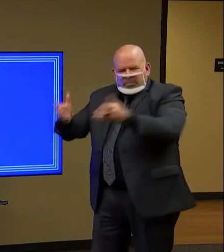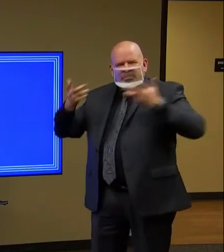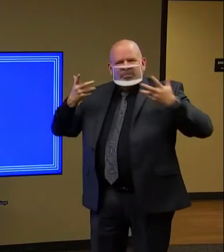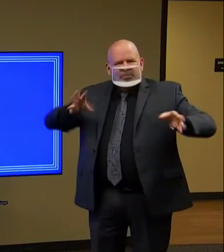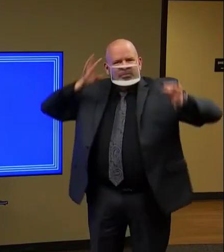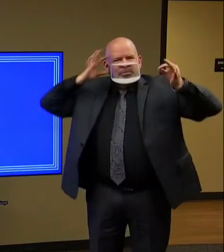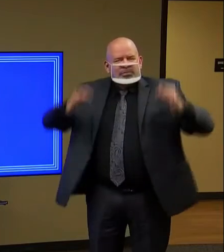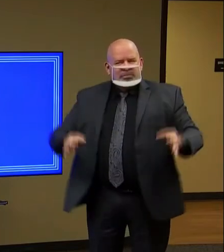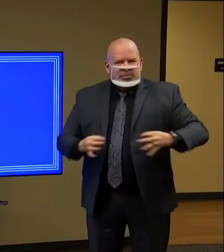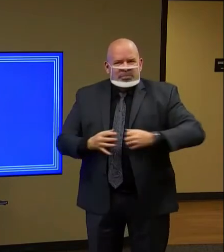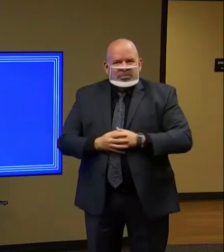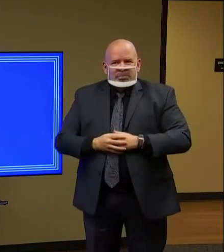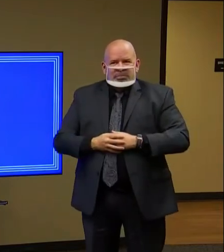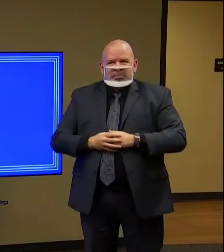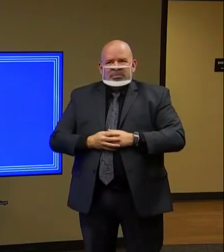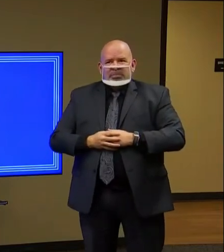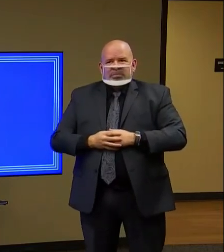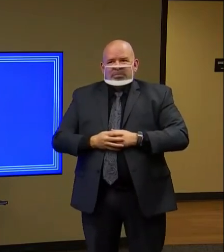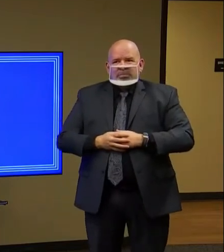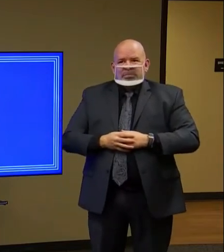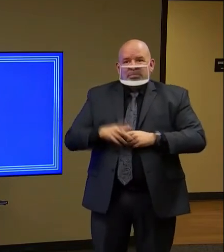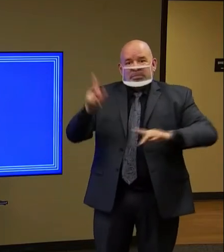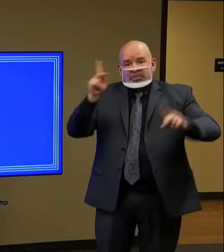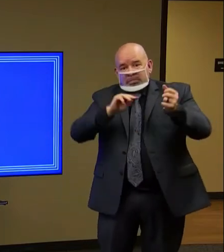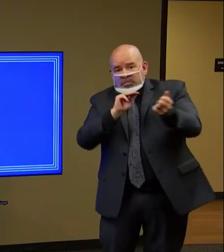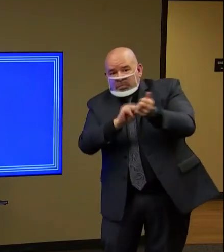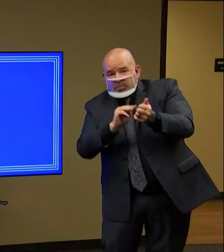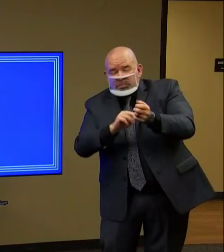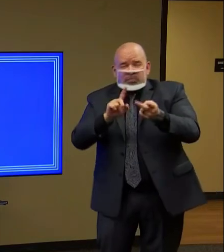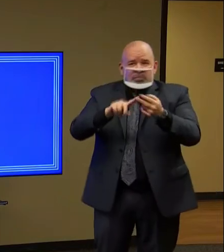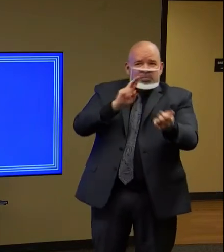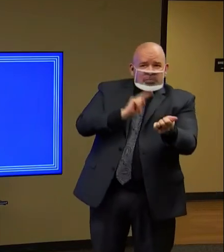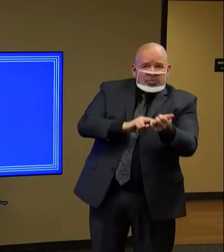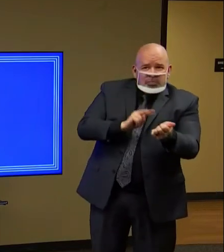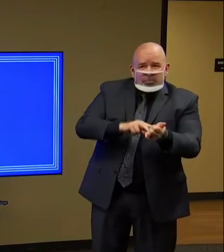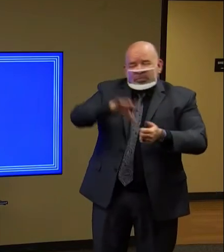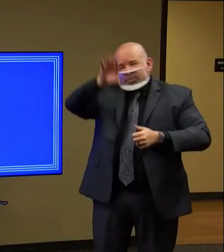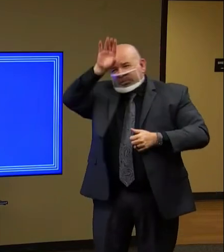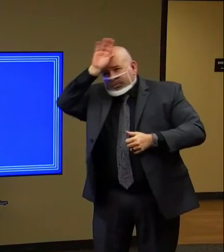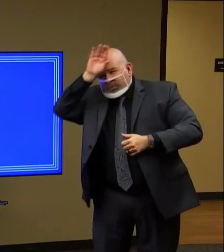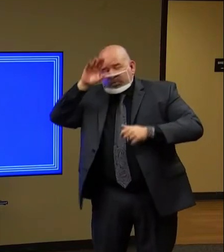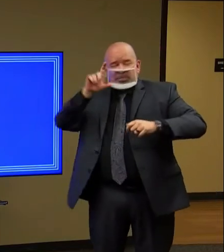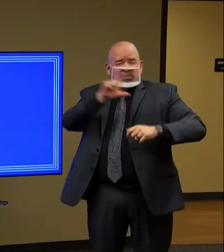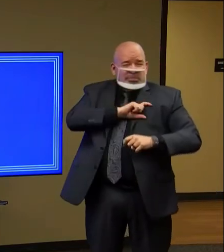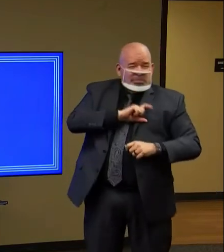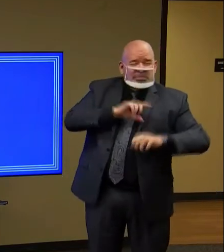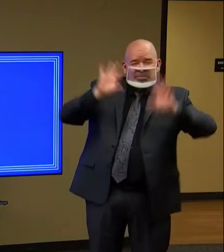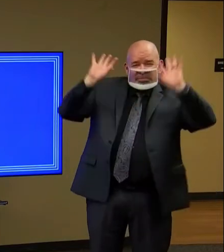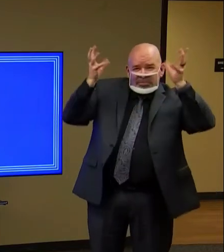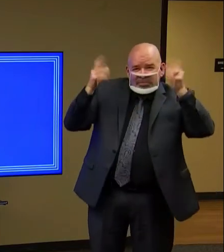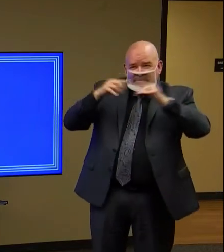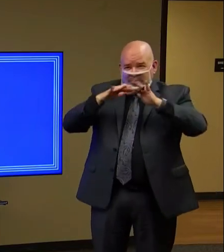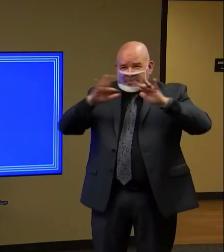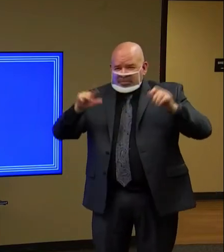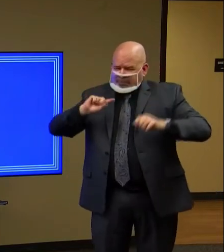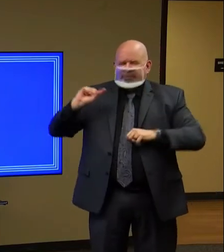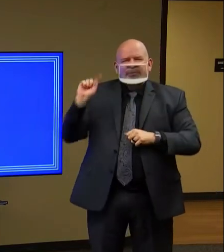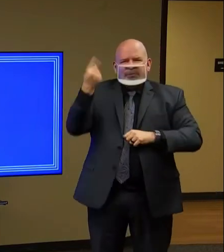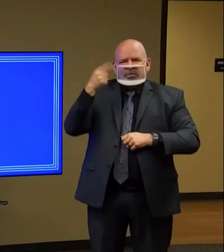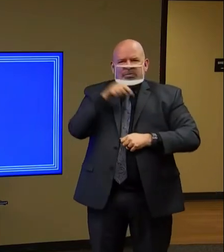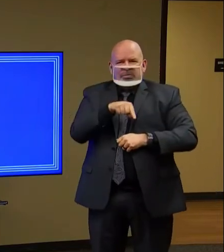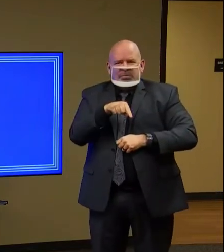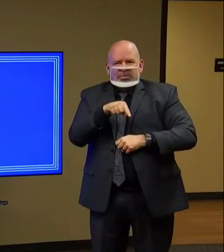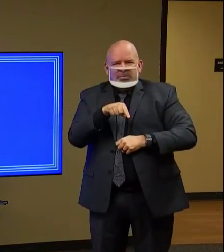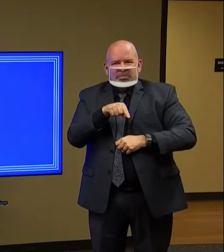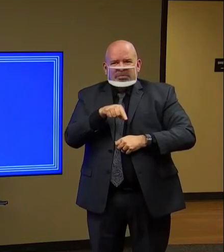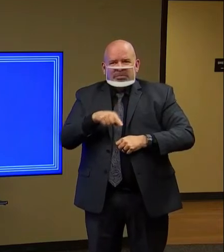developing serious illness from the virus are the first ones that will get the vaccines. While I have not yet taken